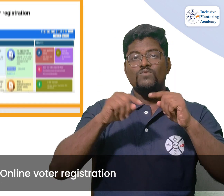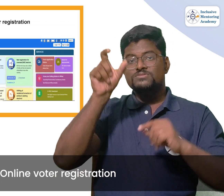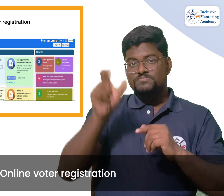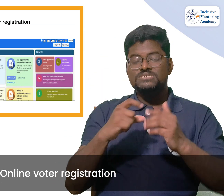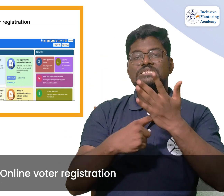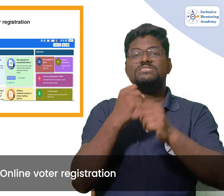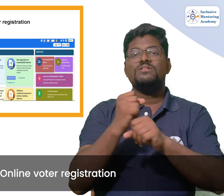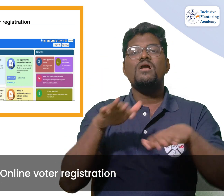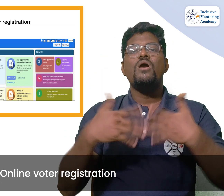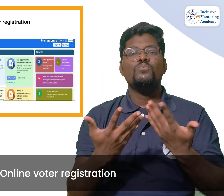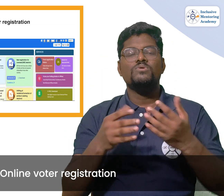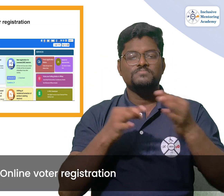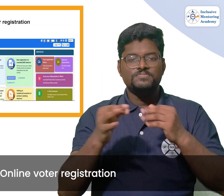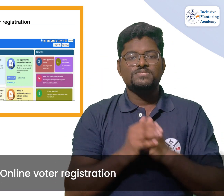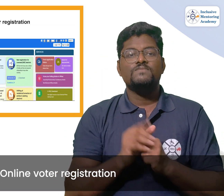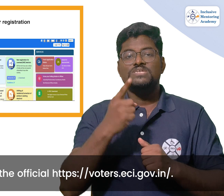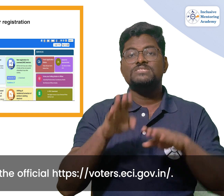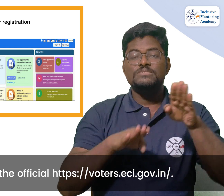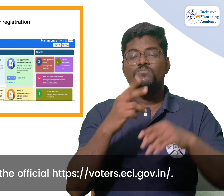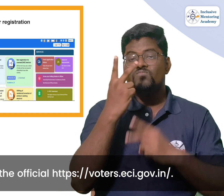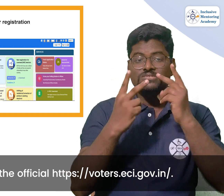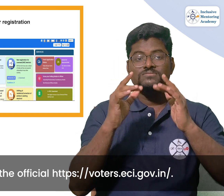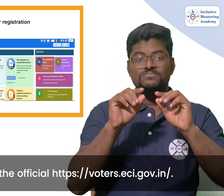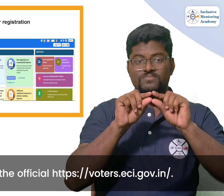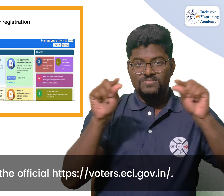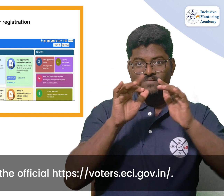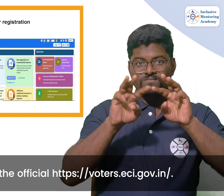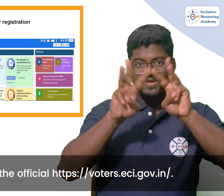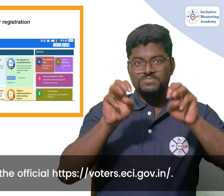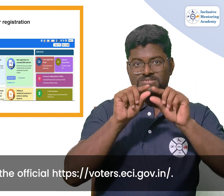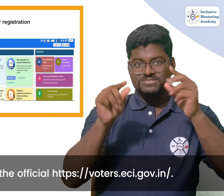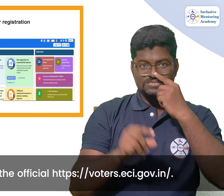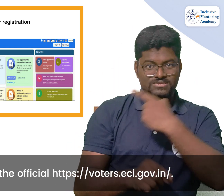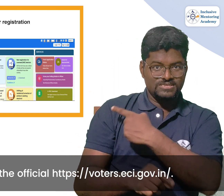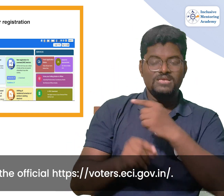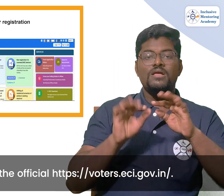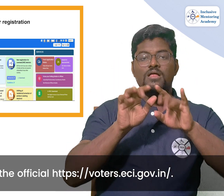Online voter registration. Step 1. Visit the official